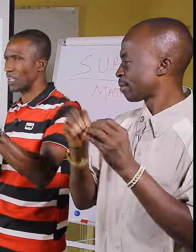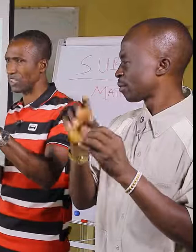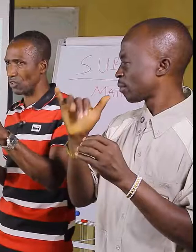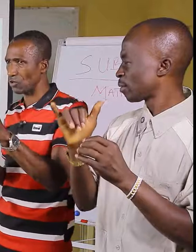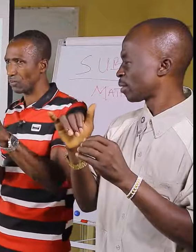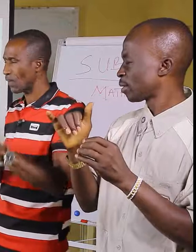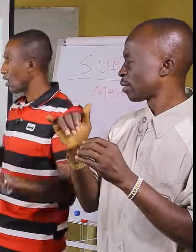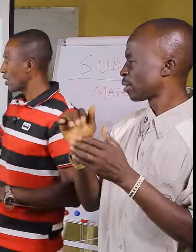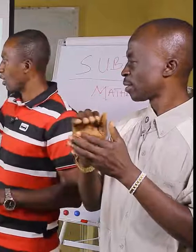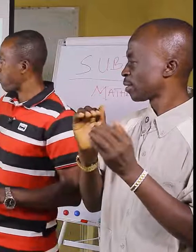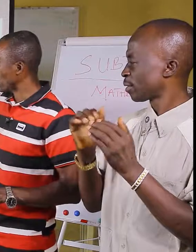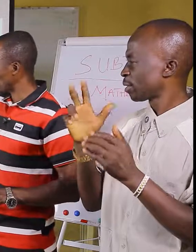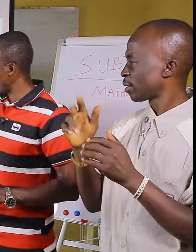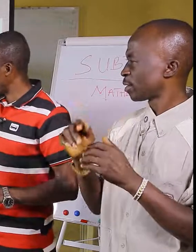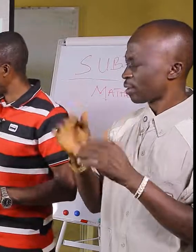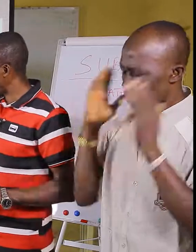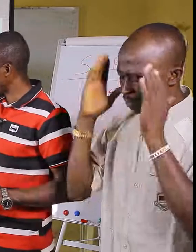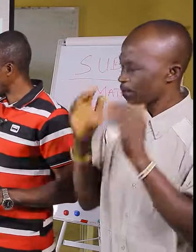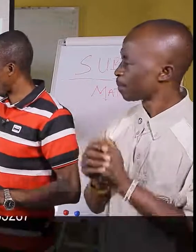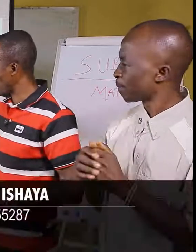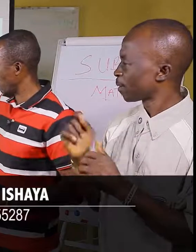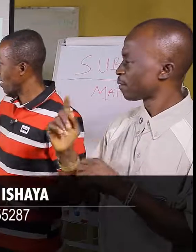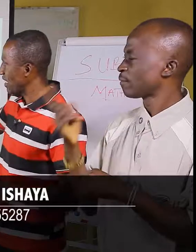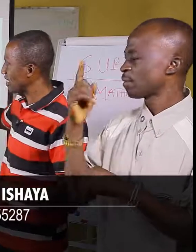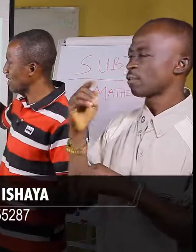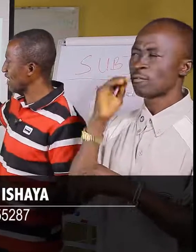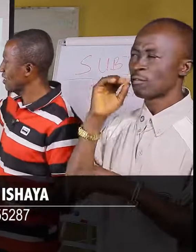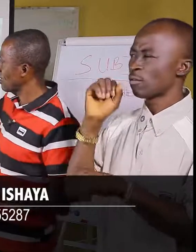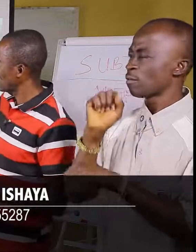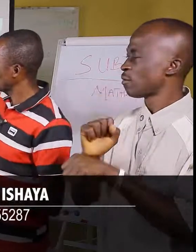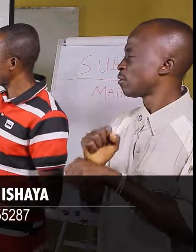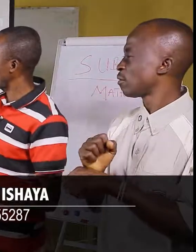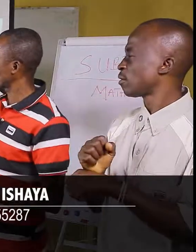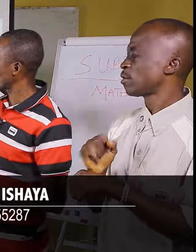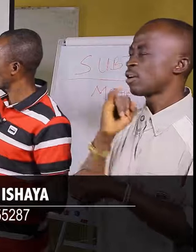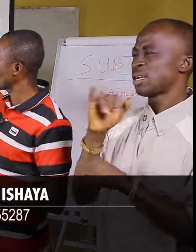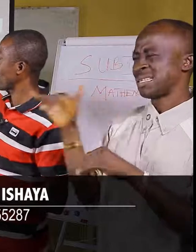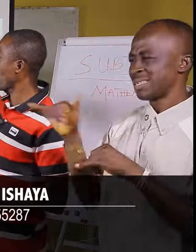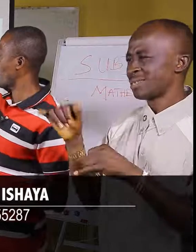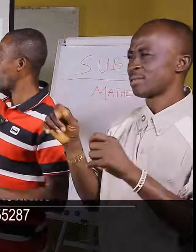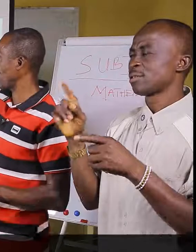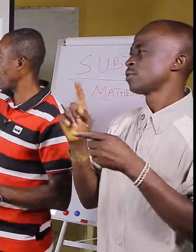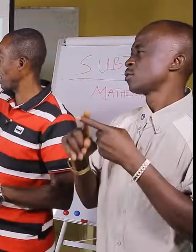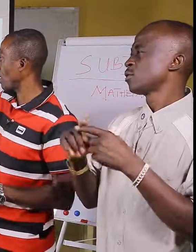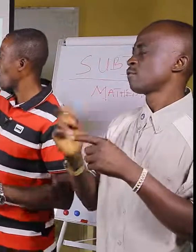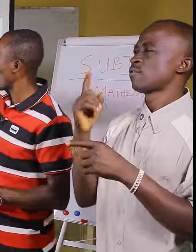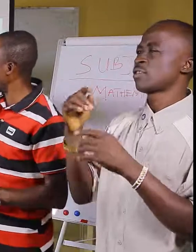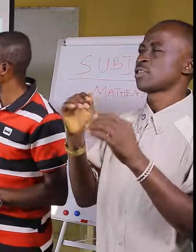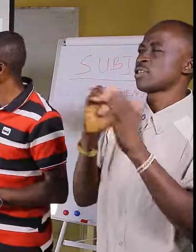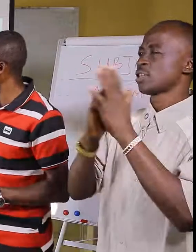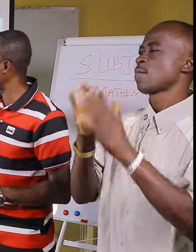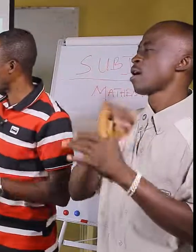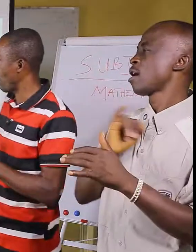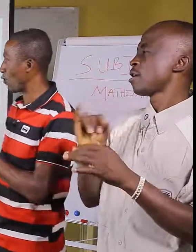My students, take note. The first assignment is similar to the first example I've explained.